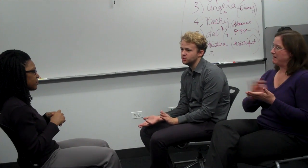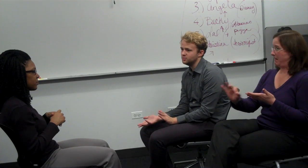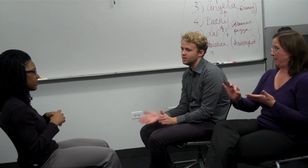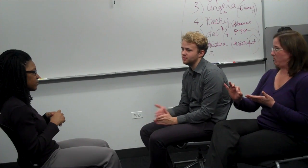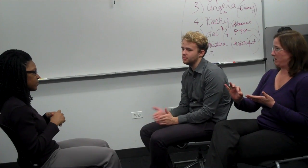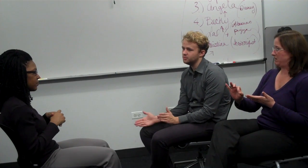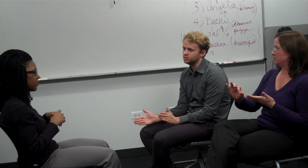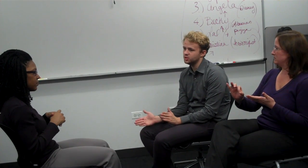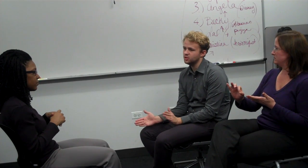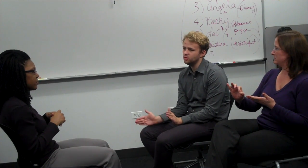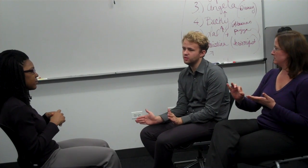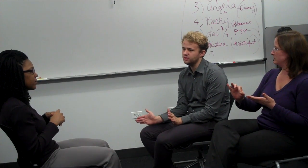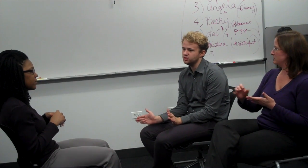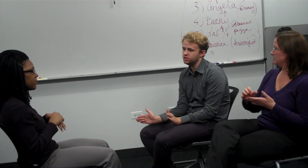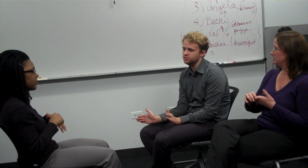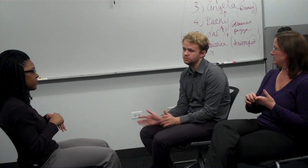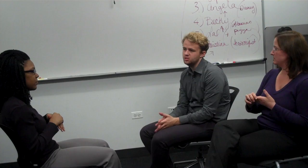Would you be available during the whole run of the show?